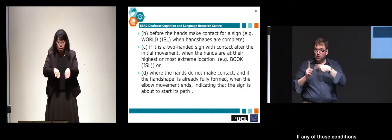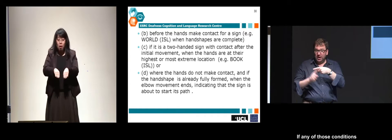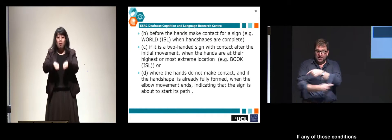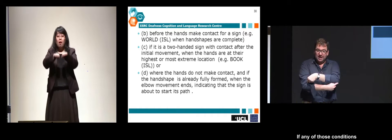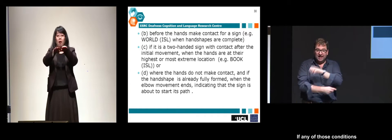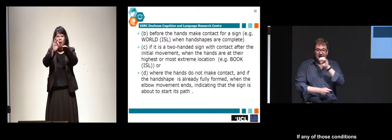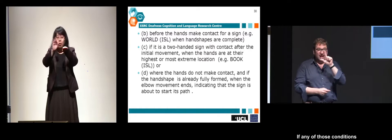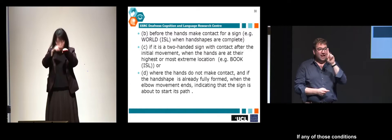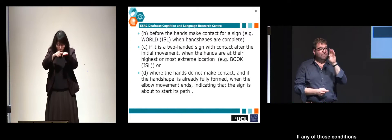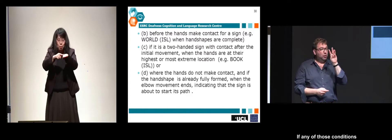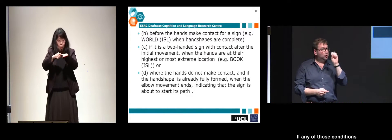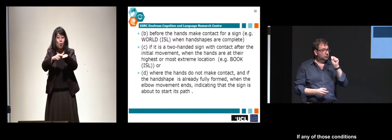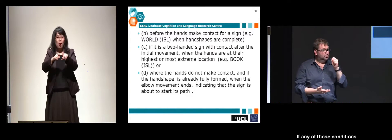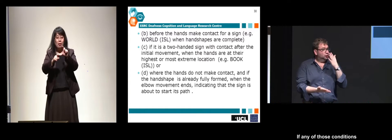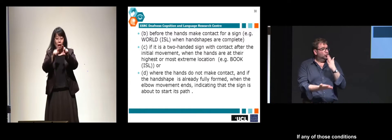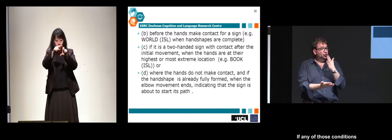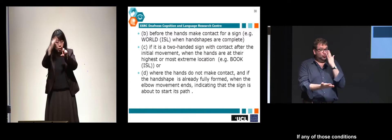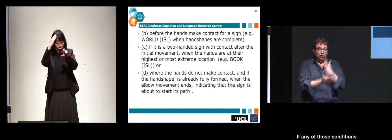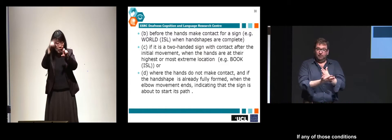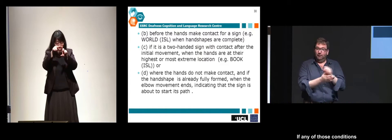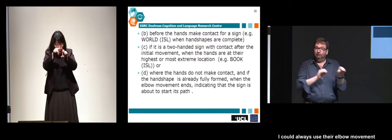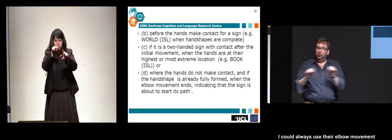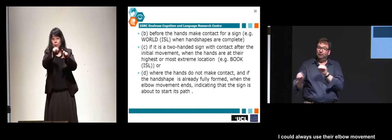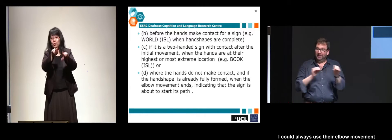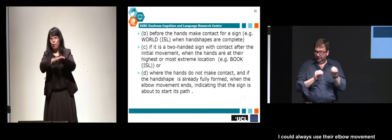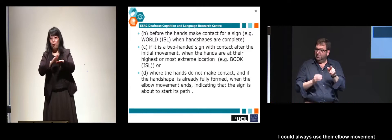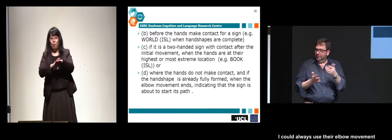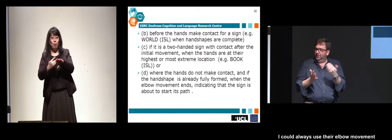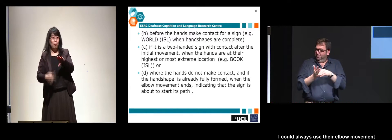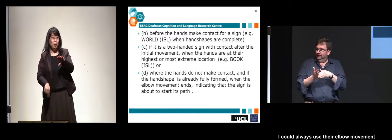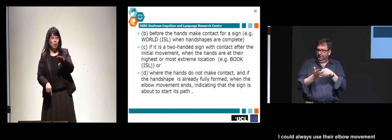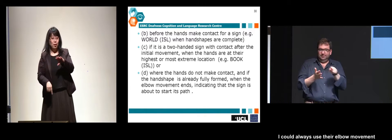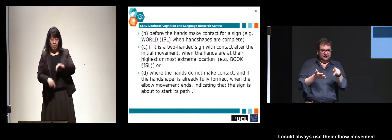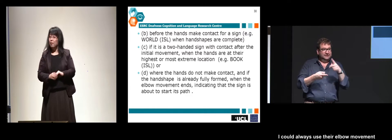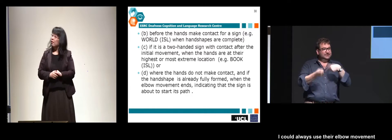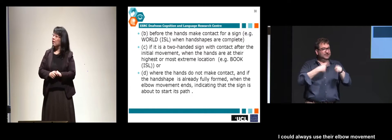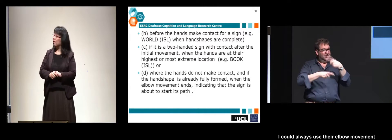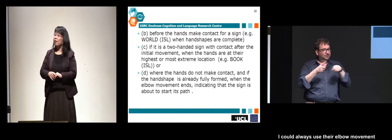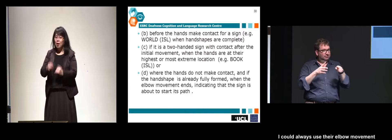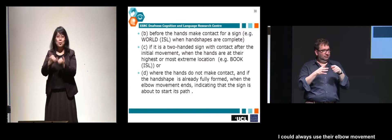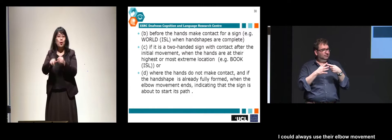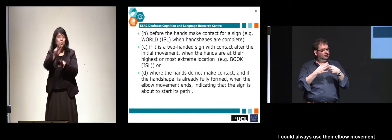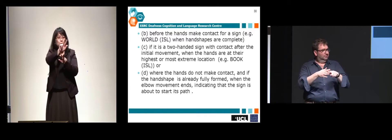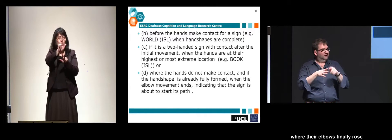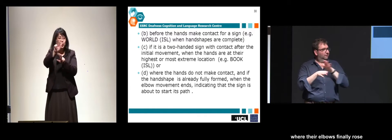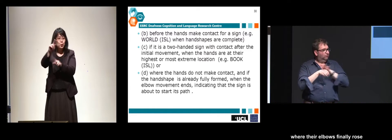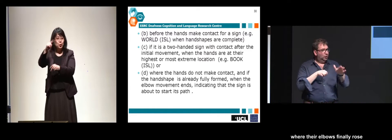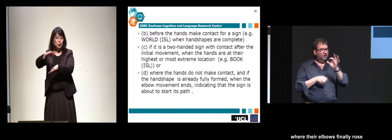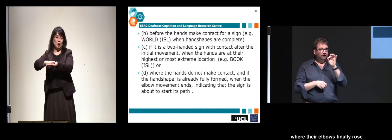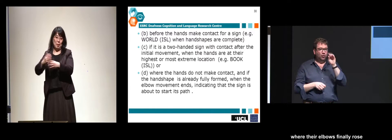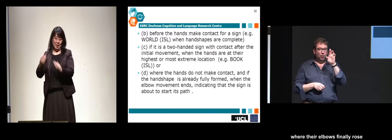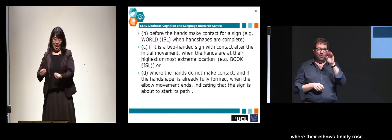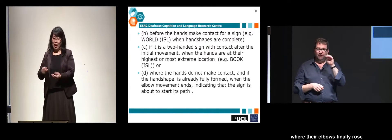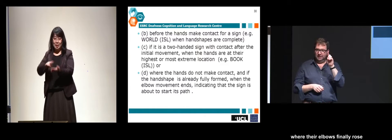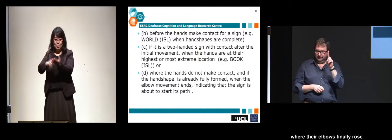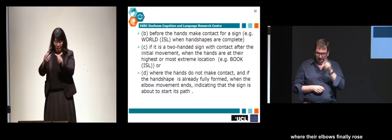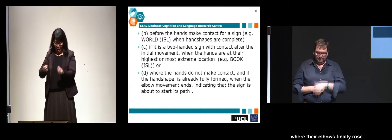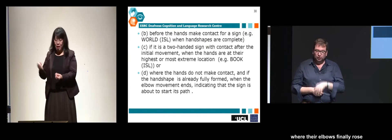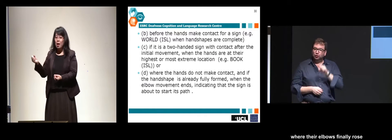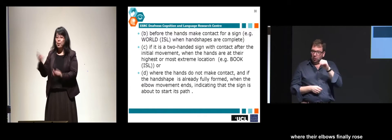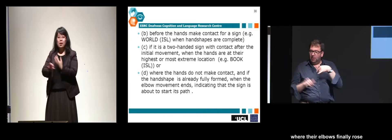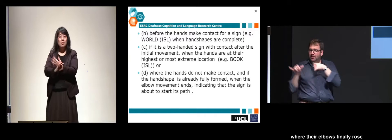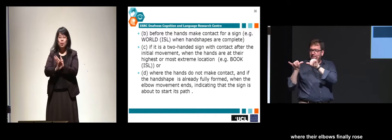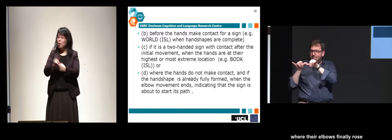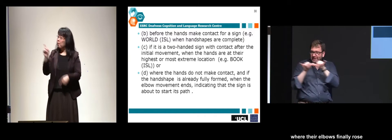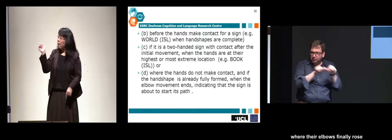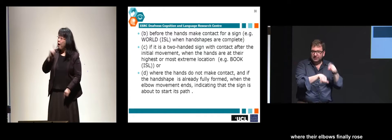If any of those conditions didn't apply to a particular sign, I could always use their elbow movement and start it where their elbows finally